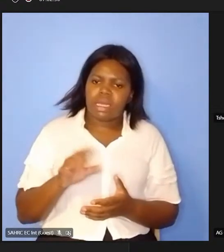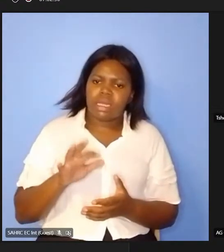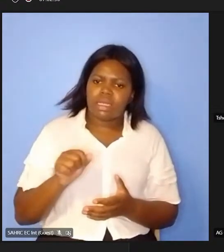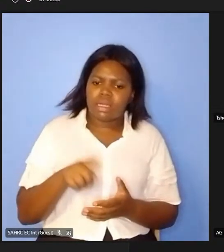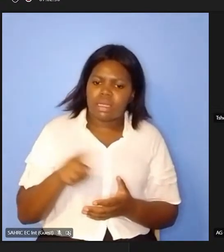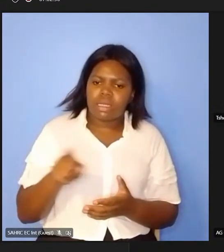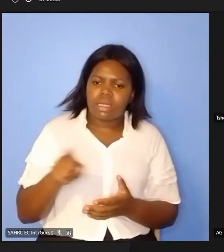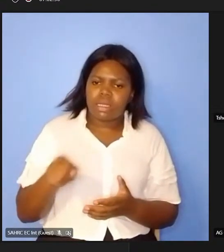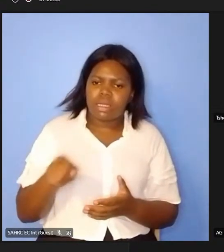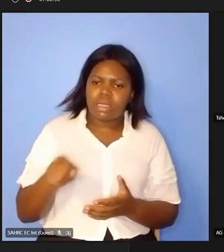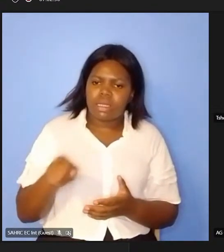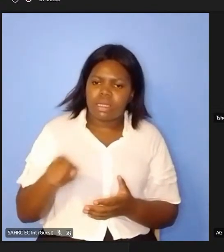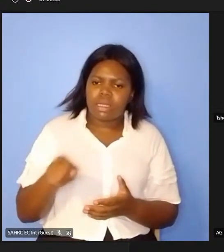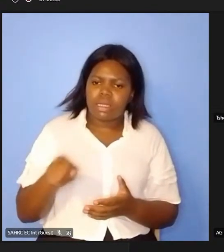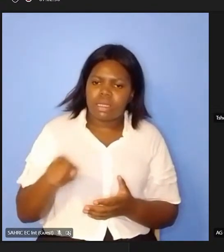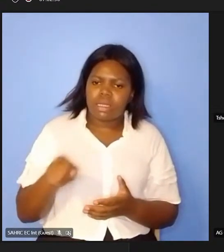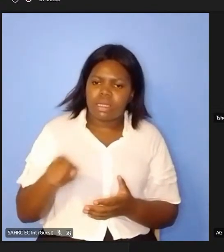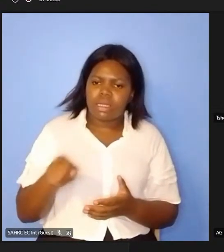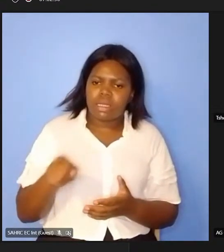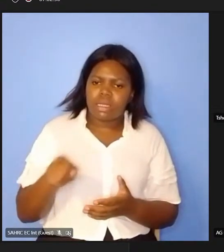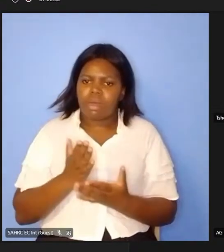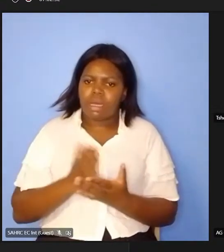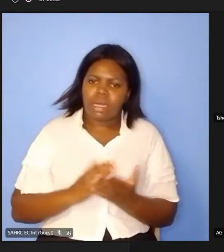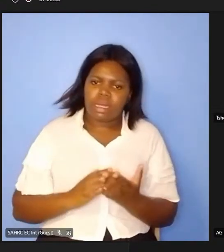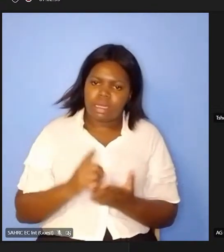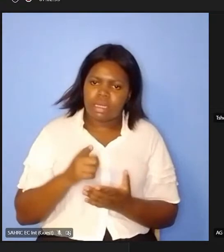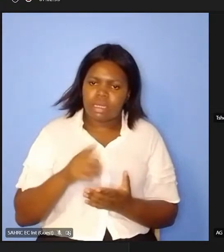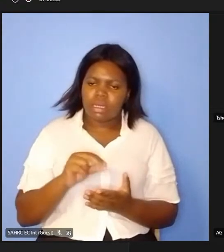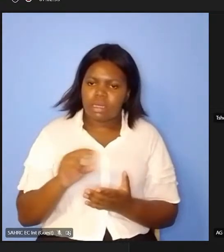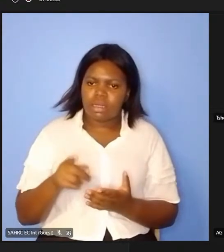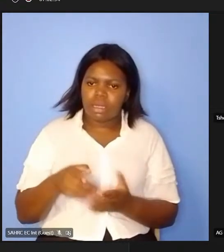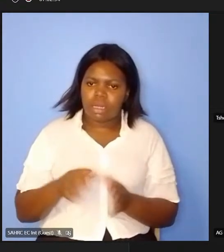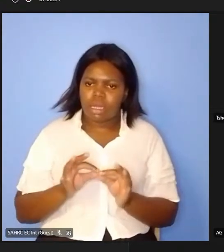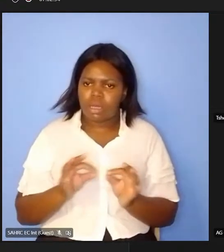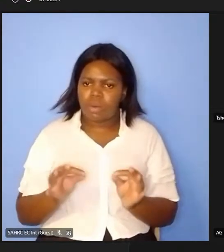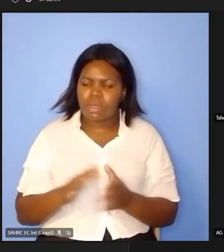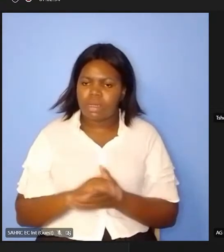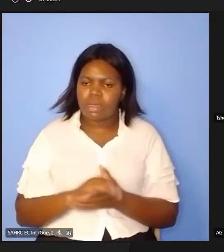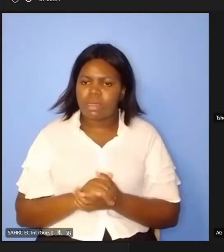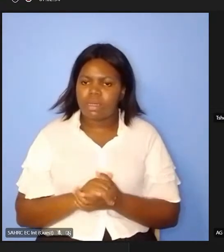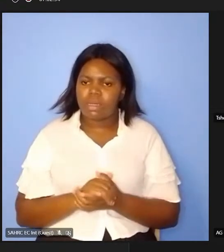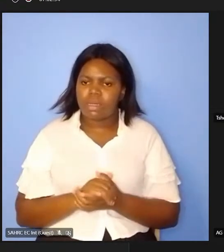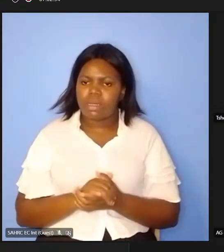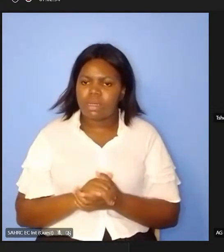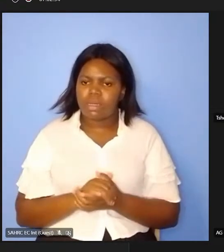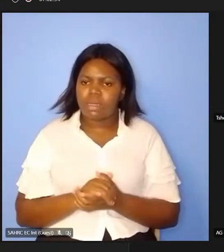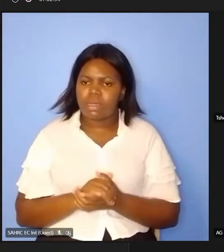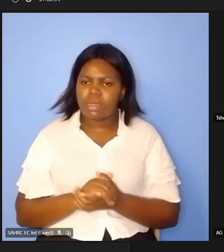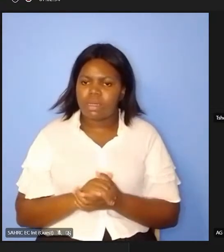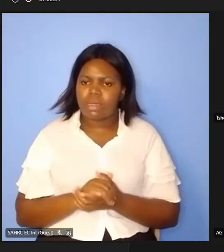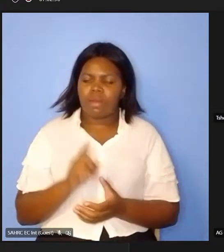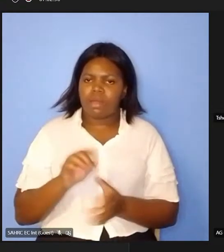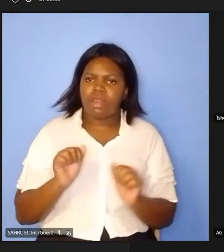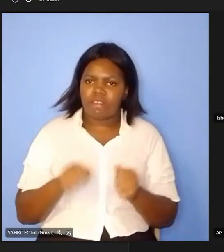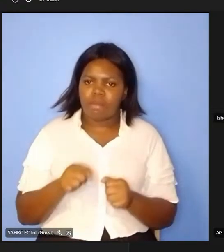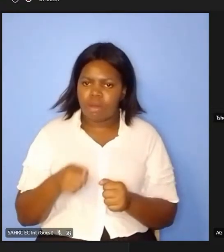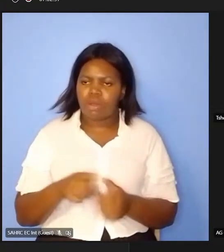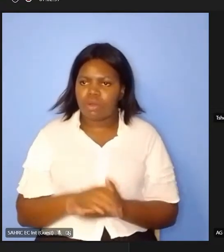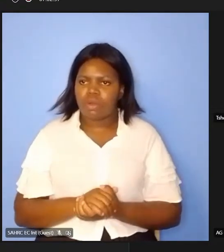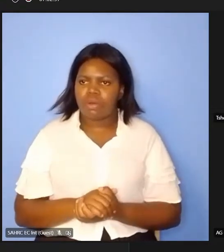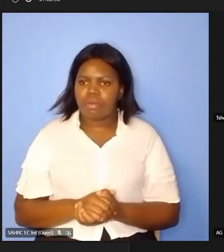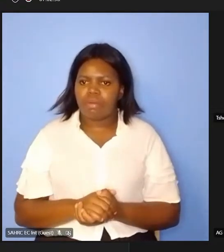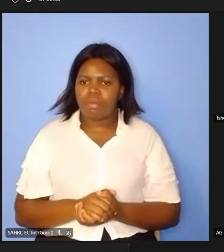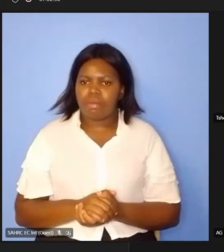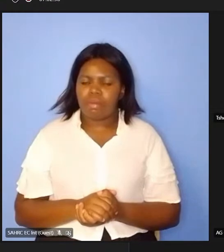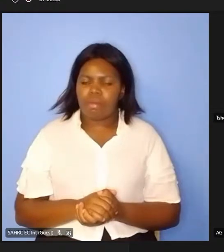way that cuts into Section 9, the equality rights. Would you agree with that point